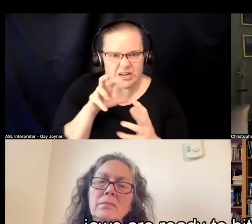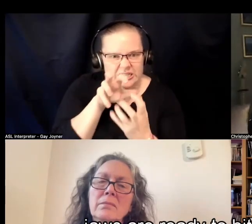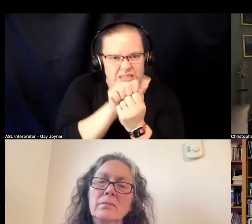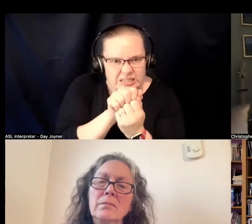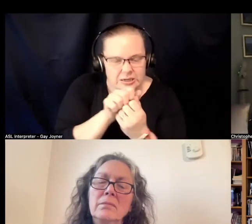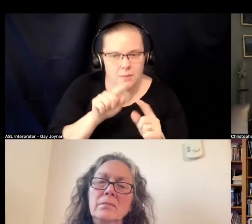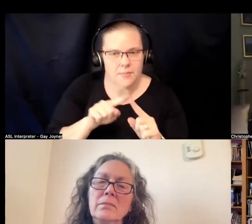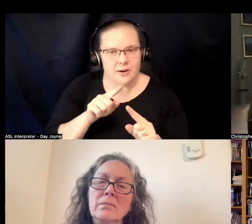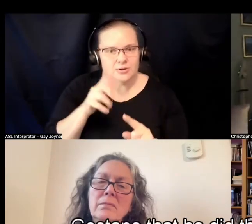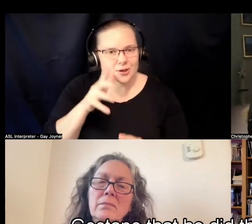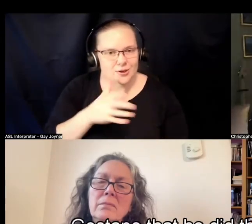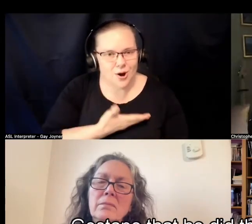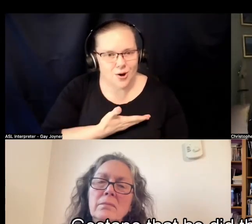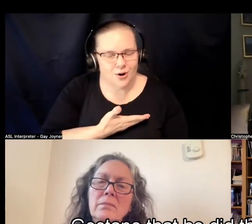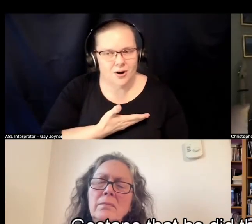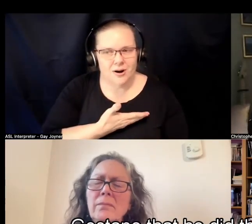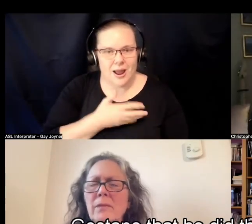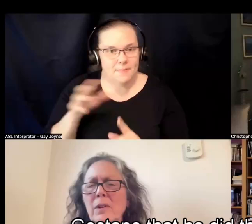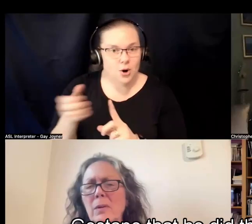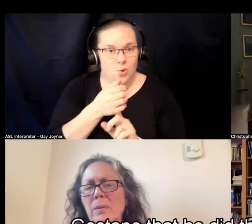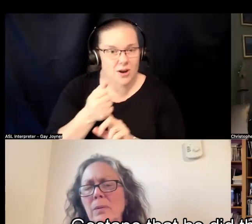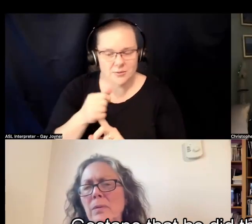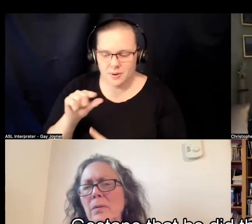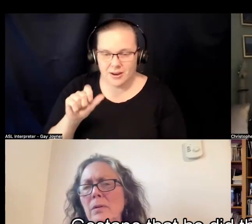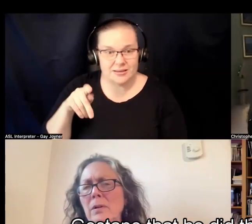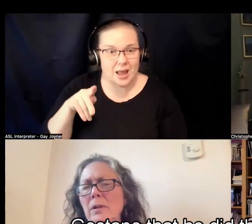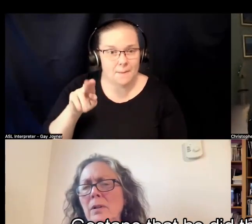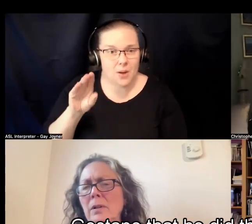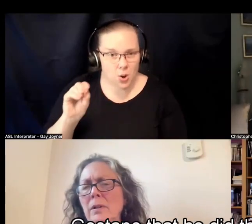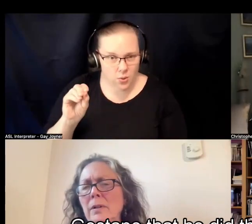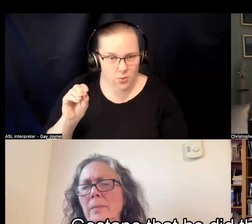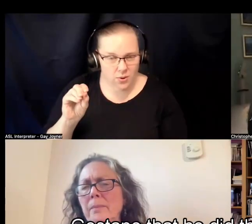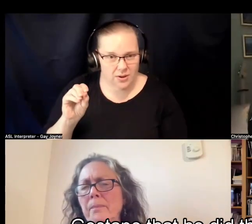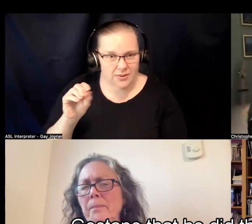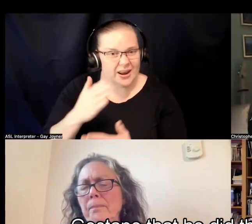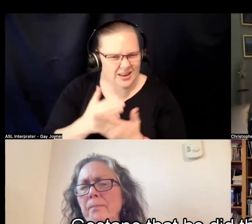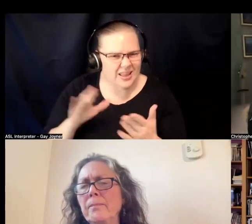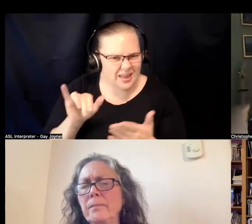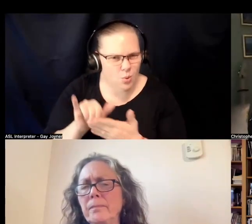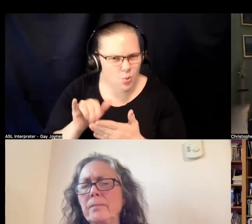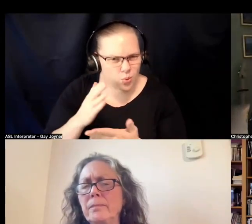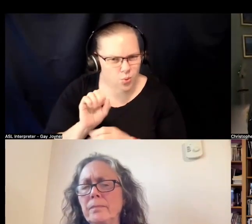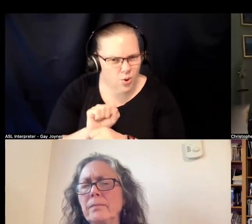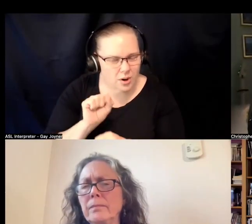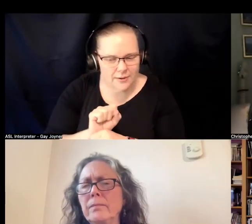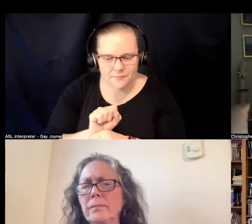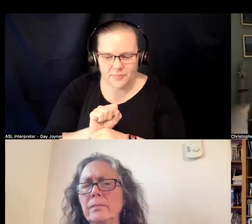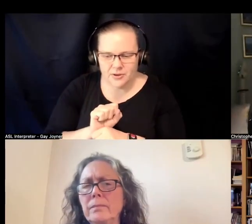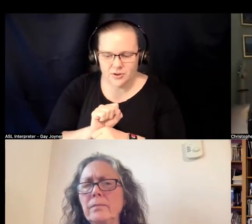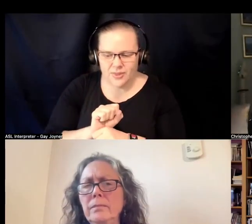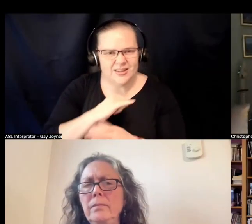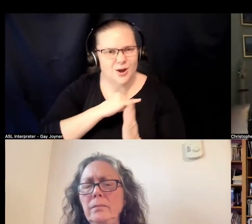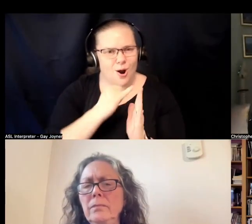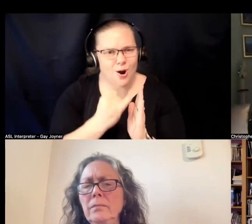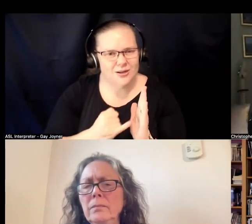where his daughter had been arrested by the Gestapo that he did that piece of work. So that's kind of putting the artistic